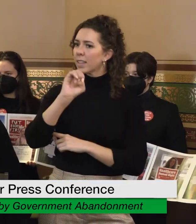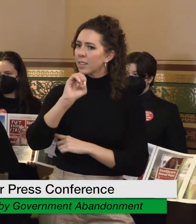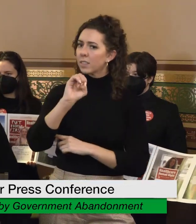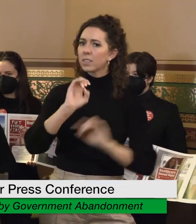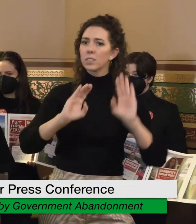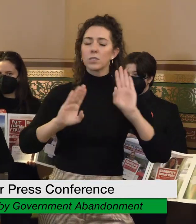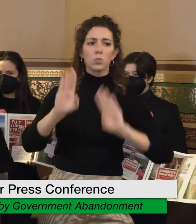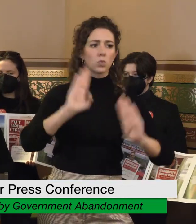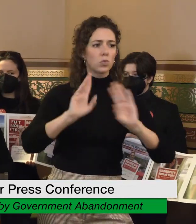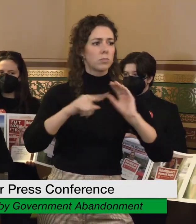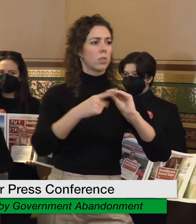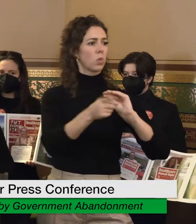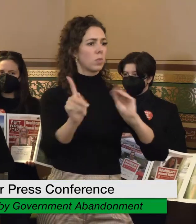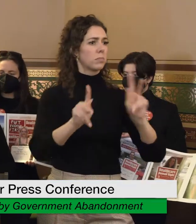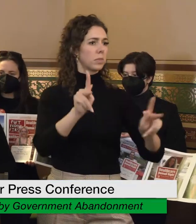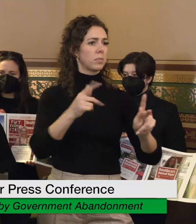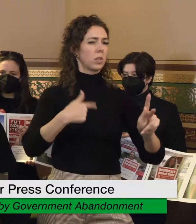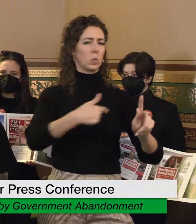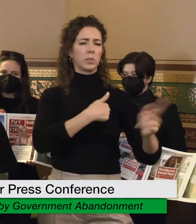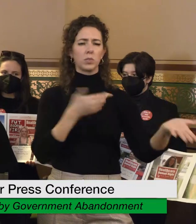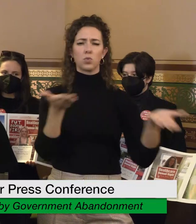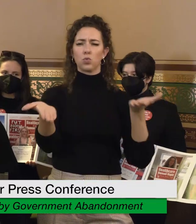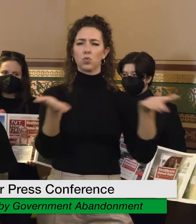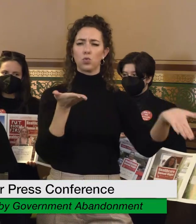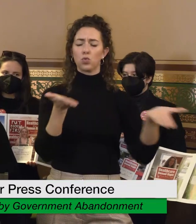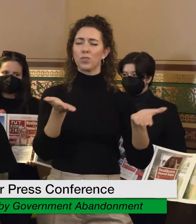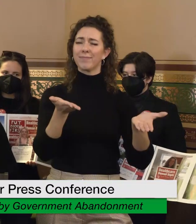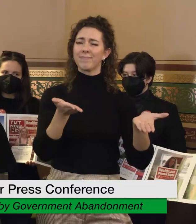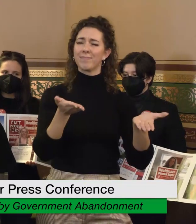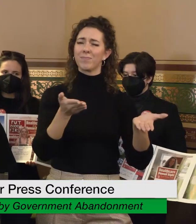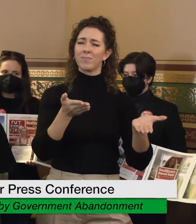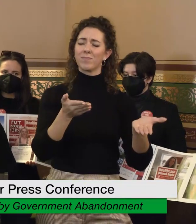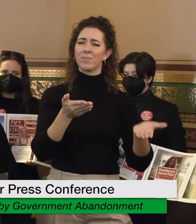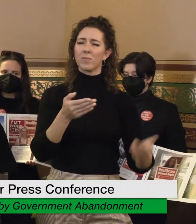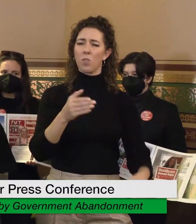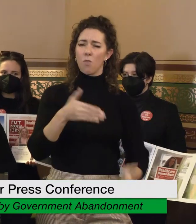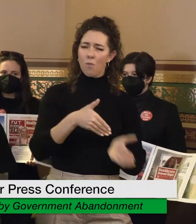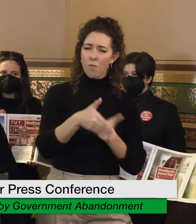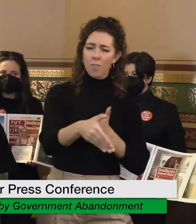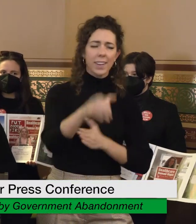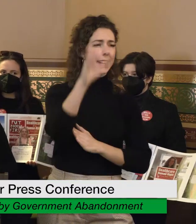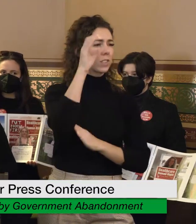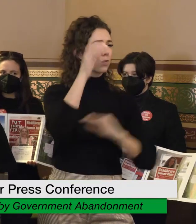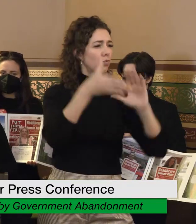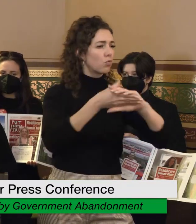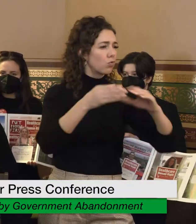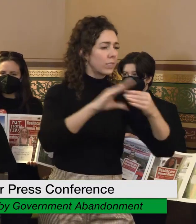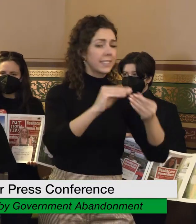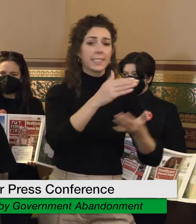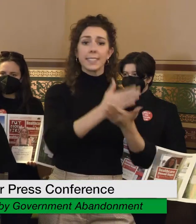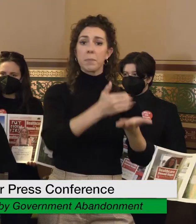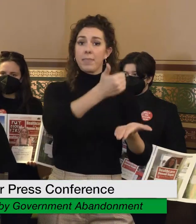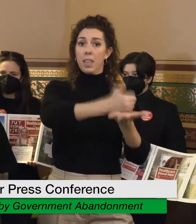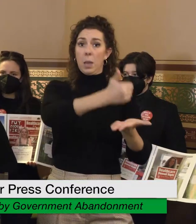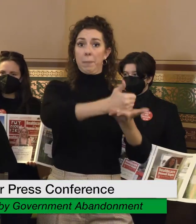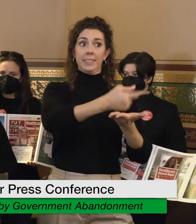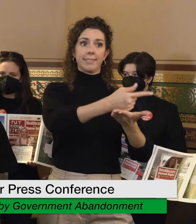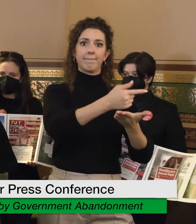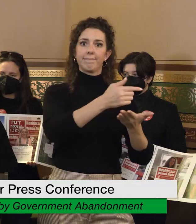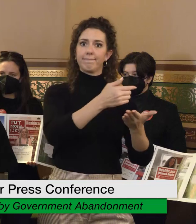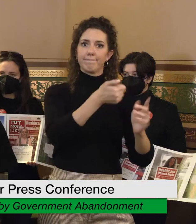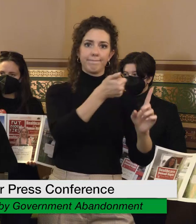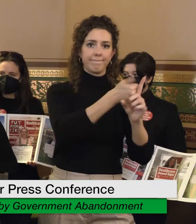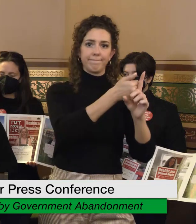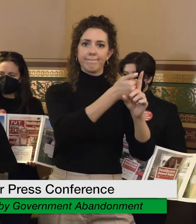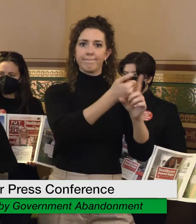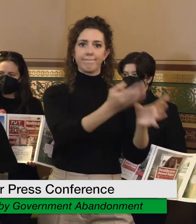and people that we serve. I'm hearing stories of colleagues going bankrupt and therapists closing their practices due